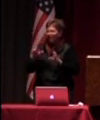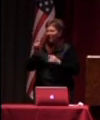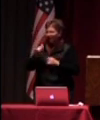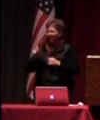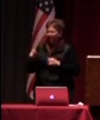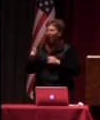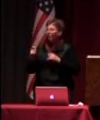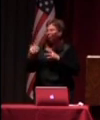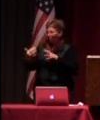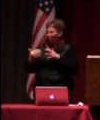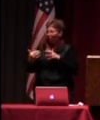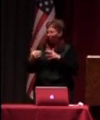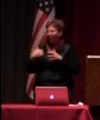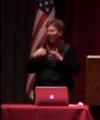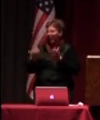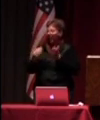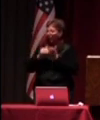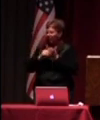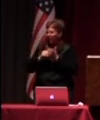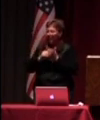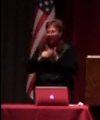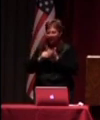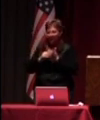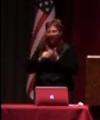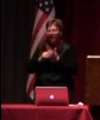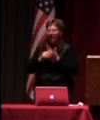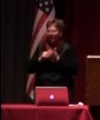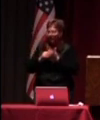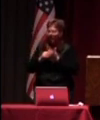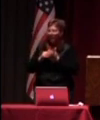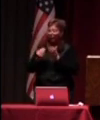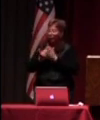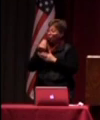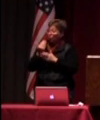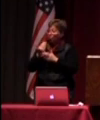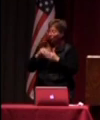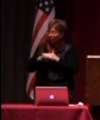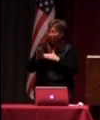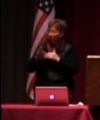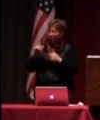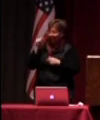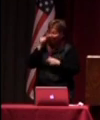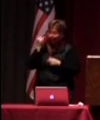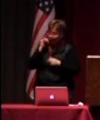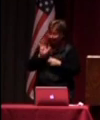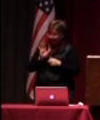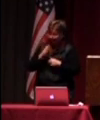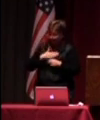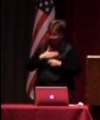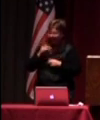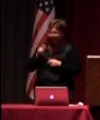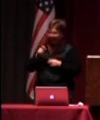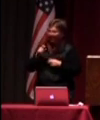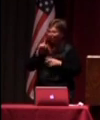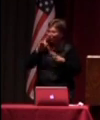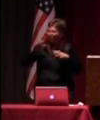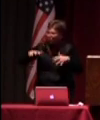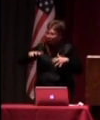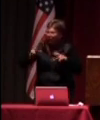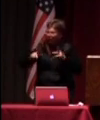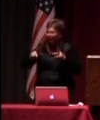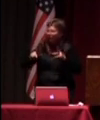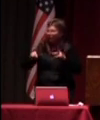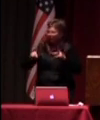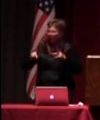therefore war. I repeat," I'm still quoting Napoleon, "I repeat, a newborn government like mine needs to amaze and astonish people in order